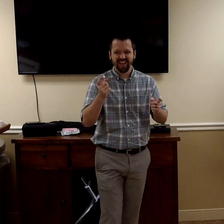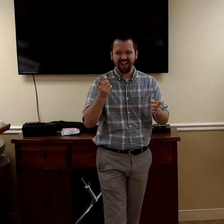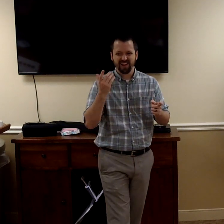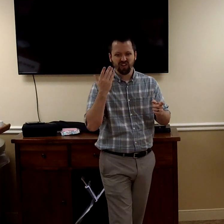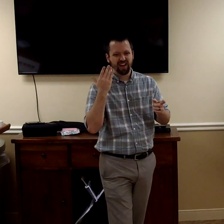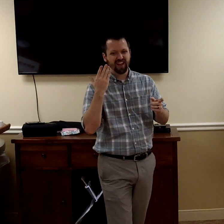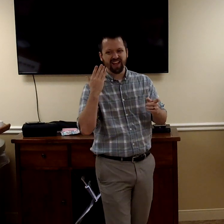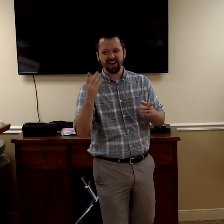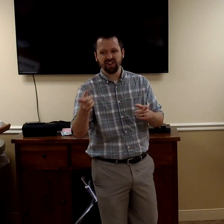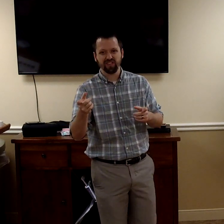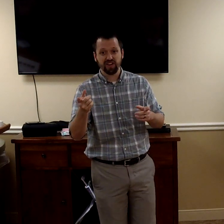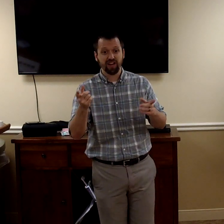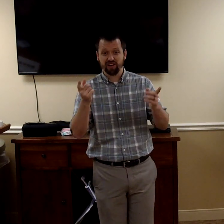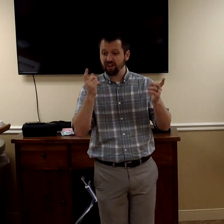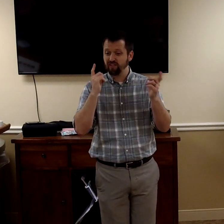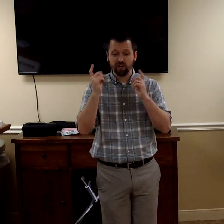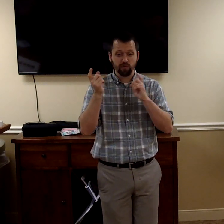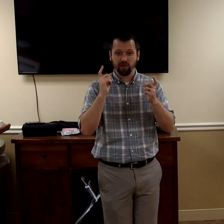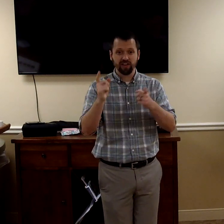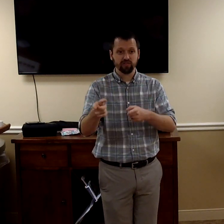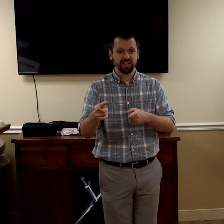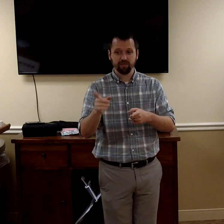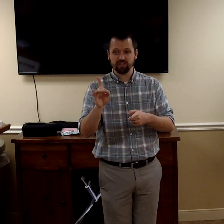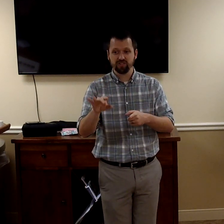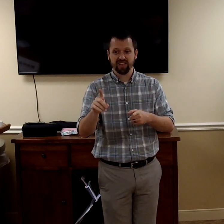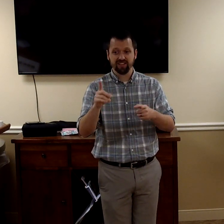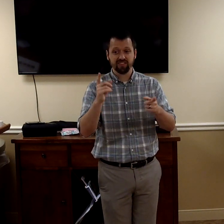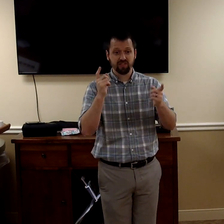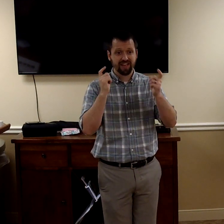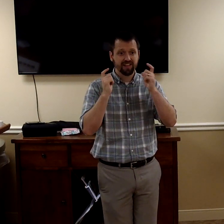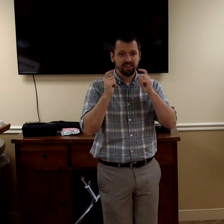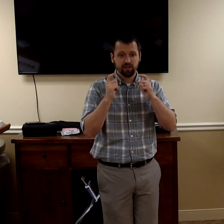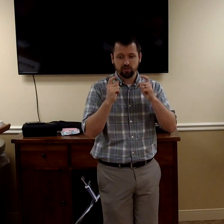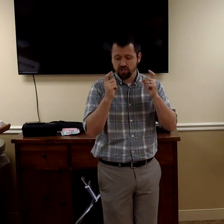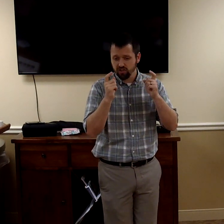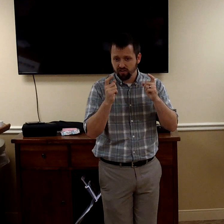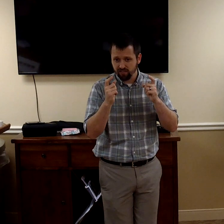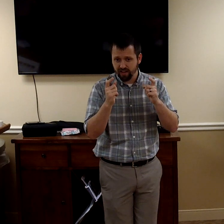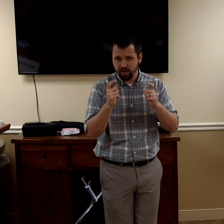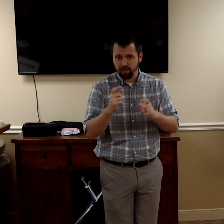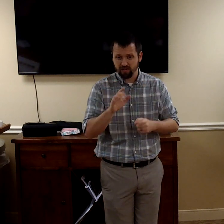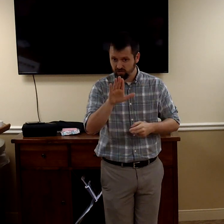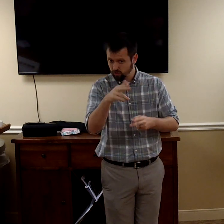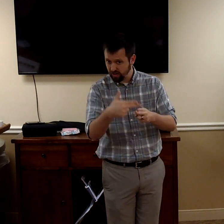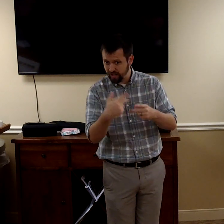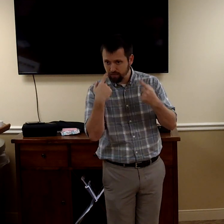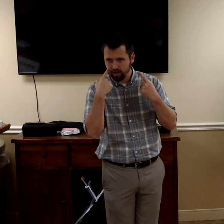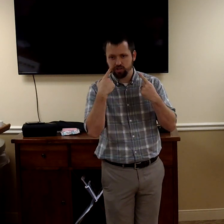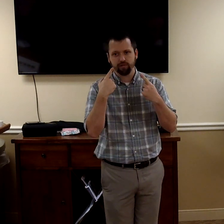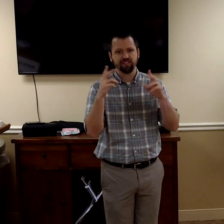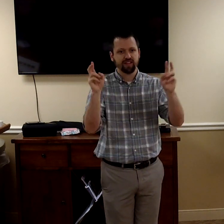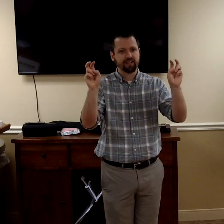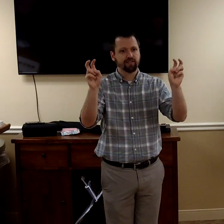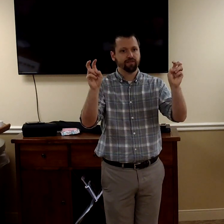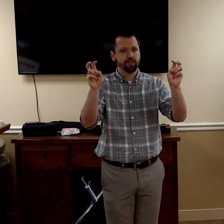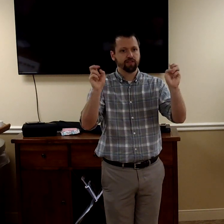like, look at your faces. I don't even know if you realize you did it, but you did. So that, just a little side eyebrow raise, your name, and it shows that that's the